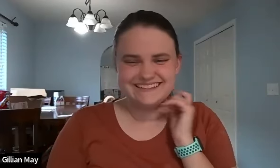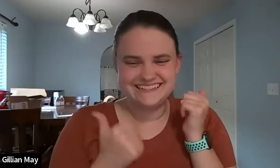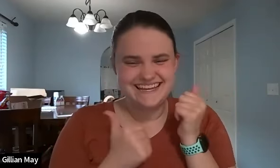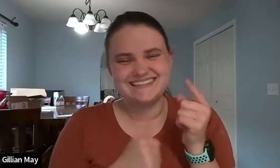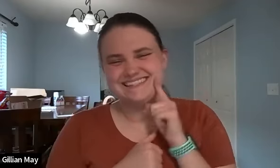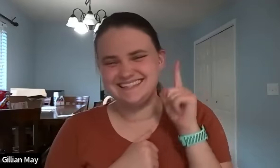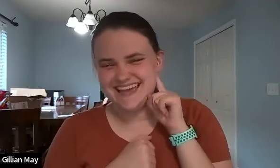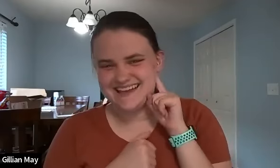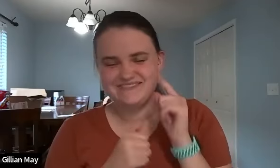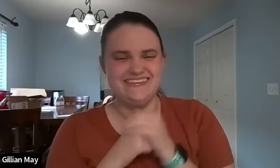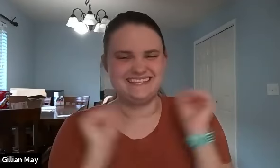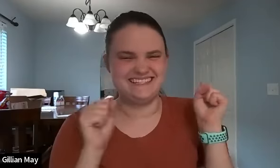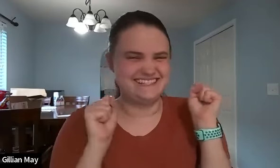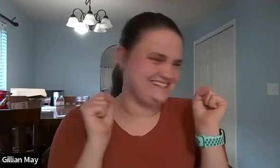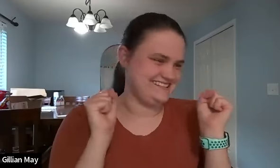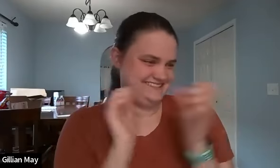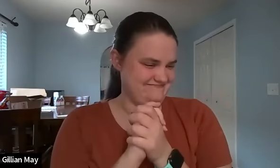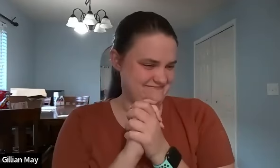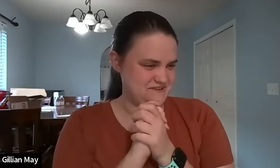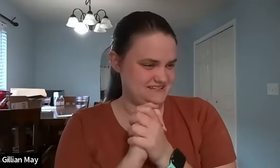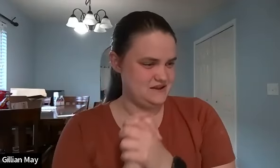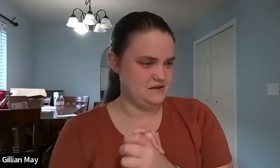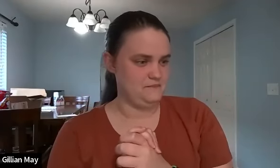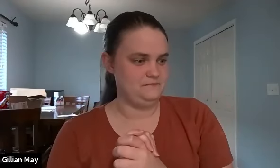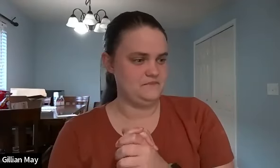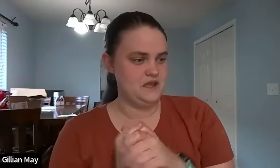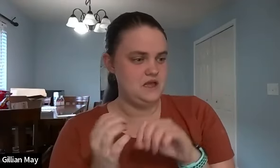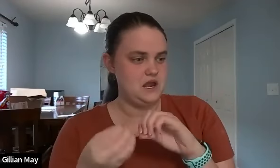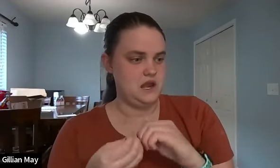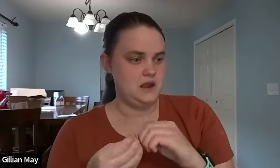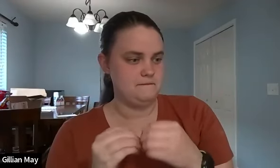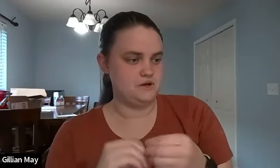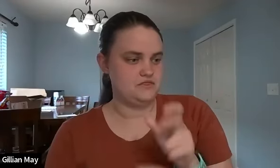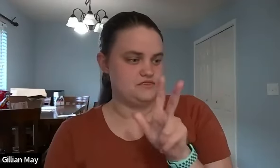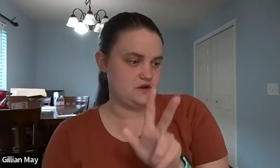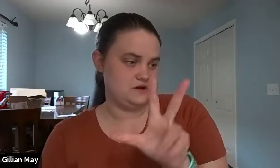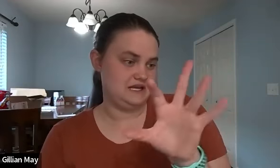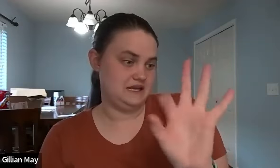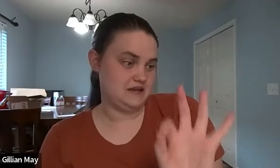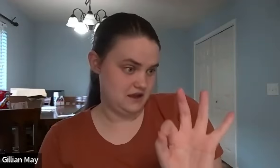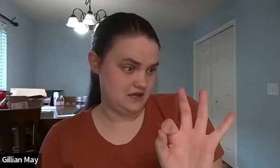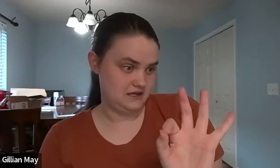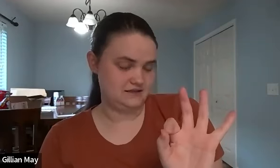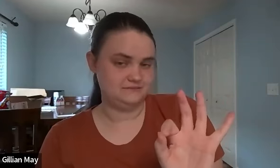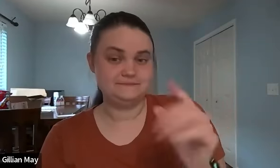Good. Yes, Def. Yes, it's just yes. Perfect. Okay. Number 39.